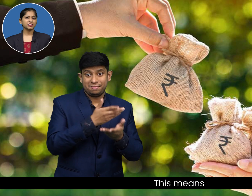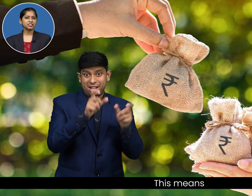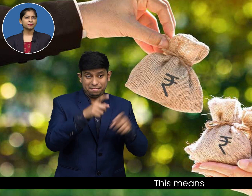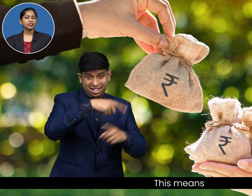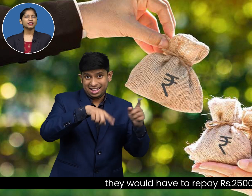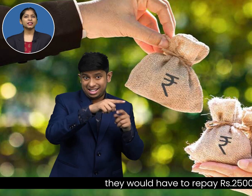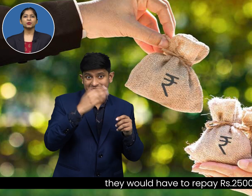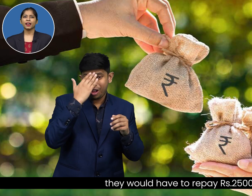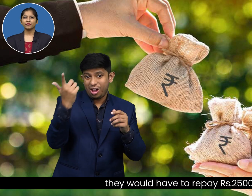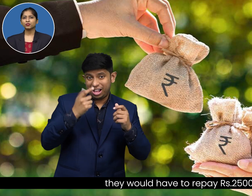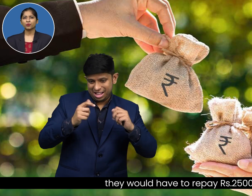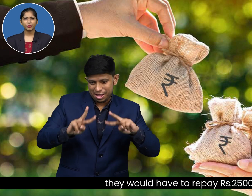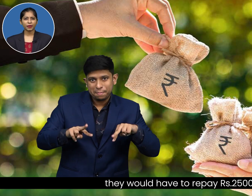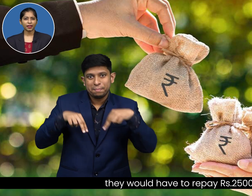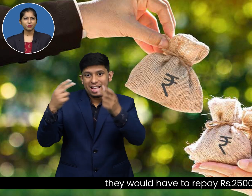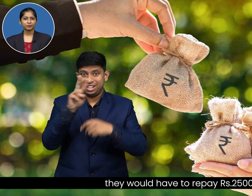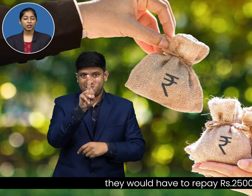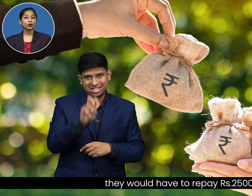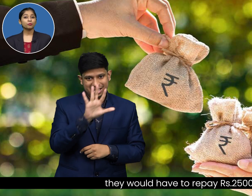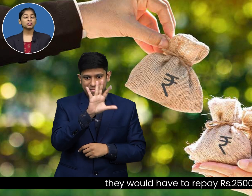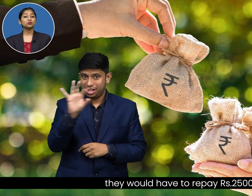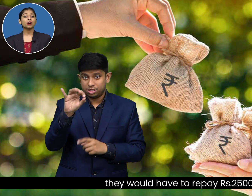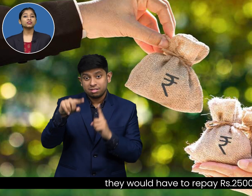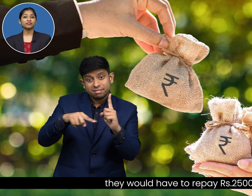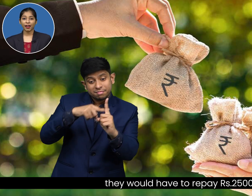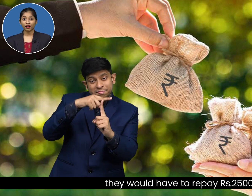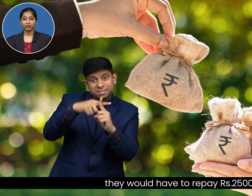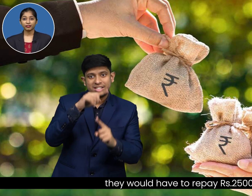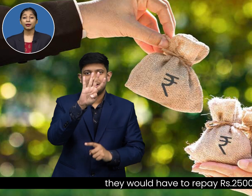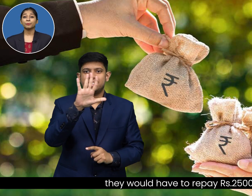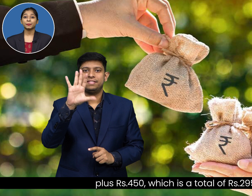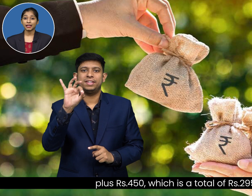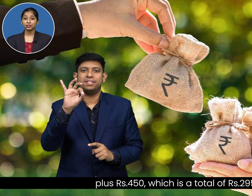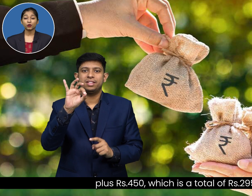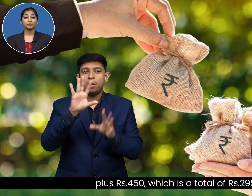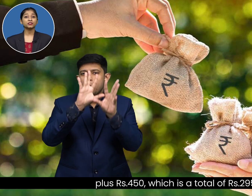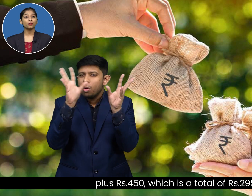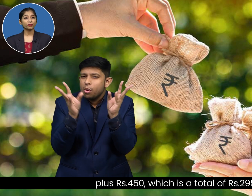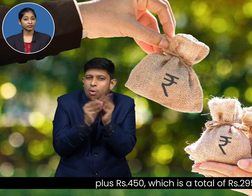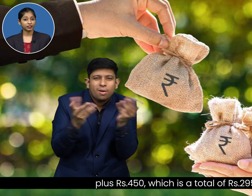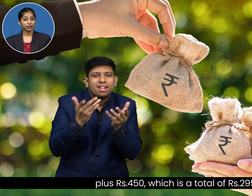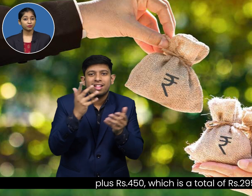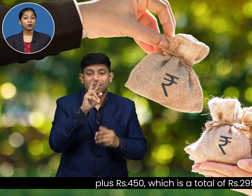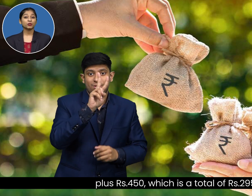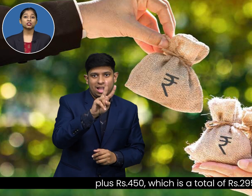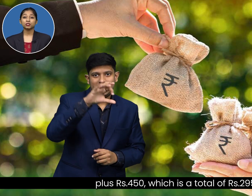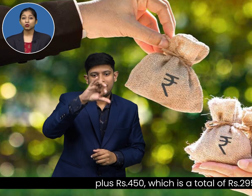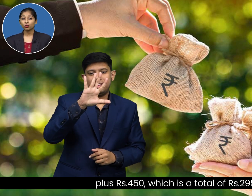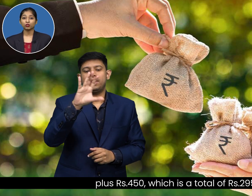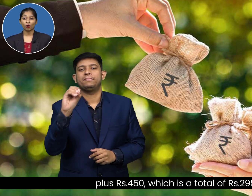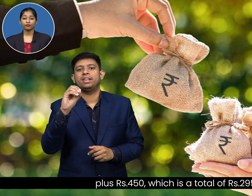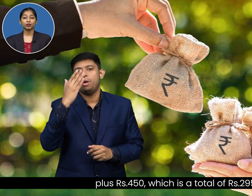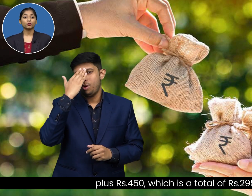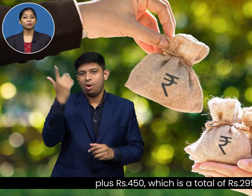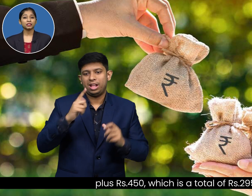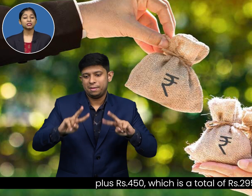This means they would have to repay rupees 2500 plus rupees 450, which is a